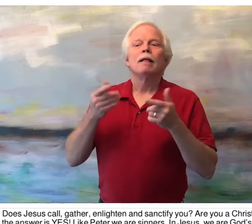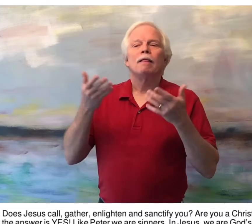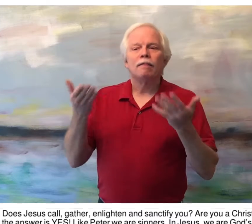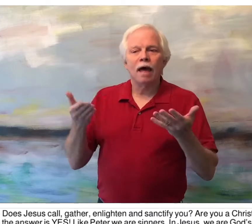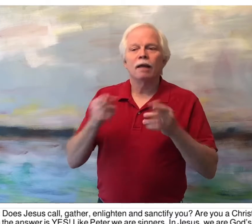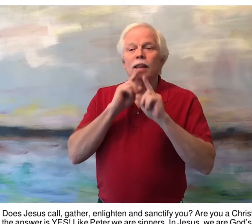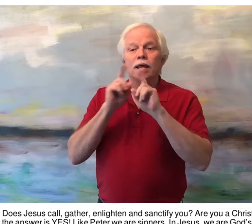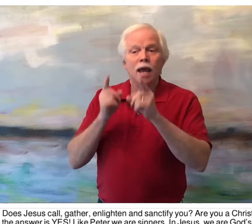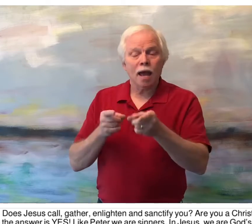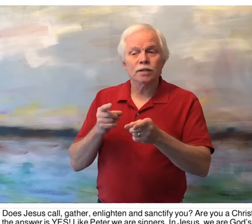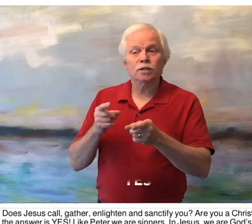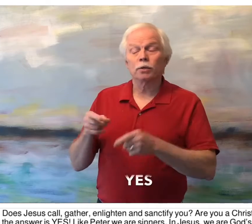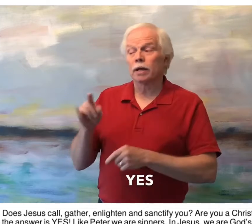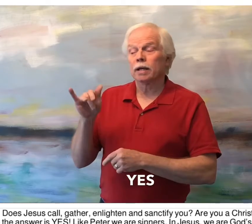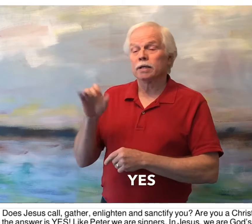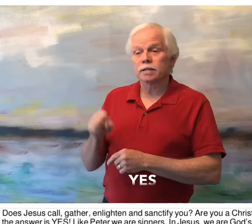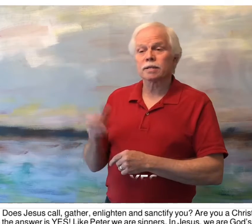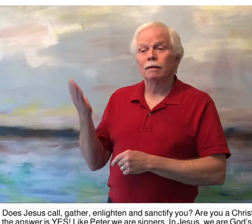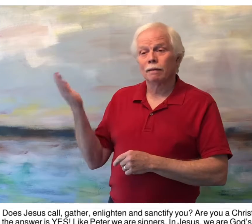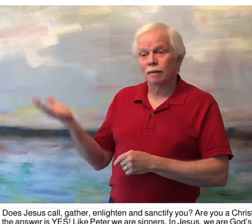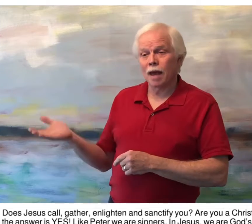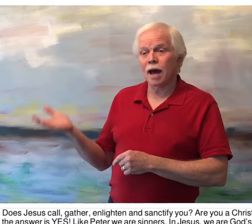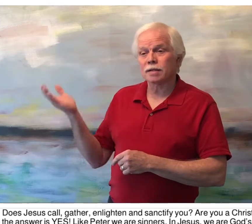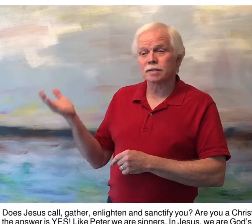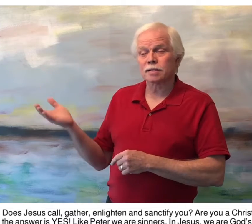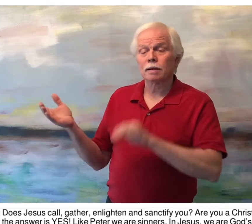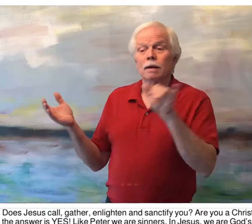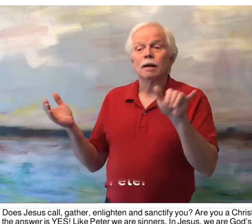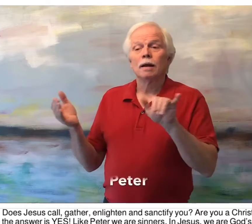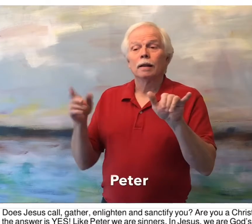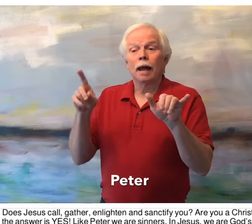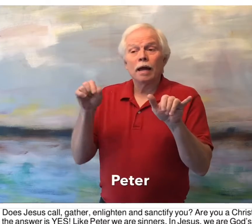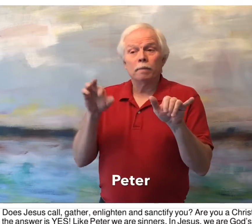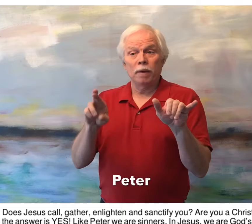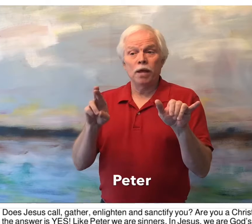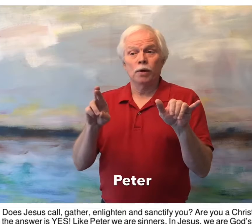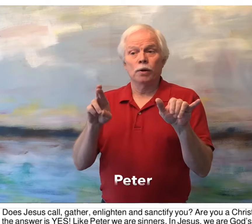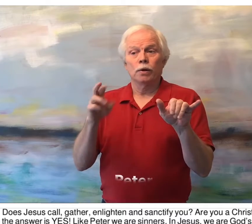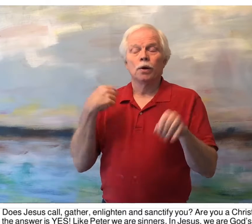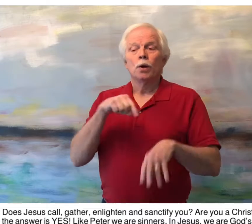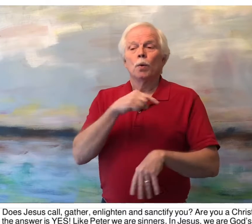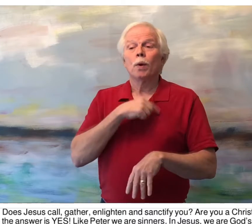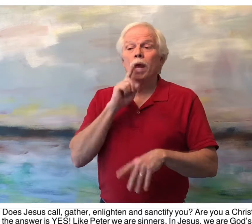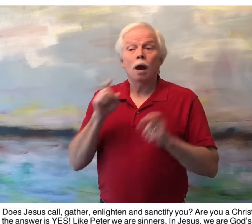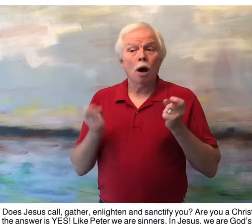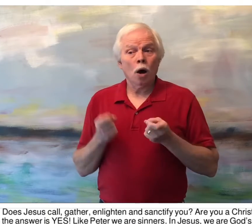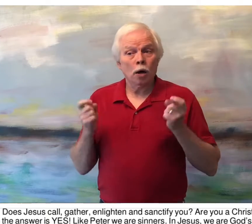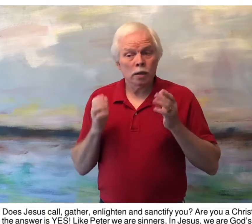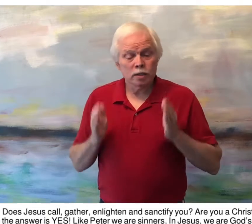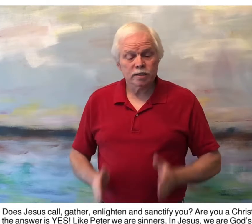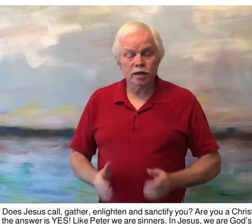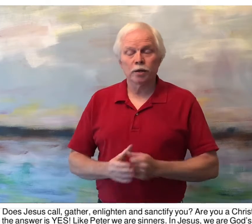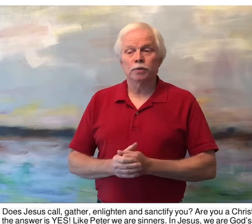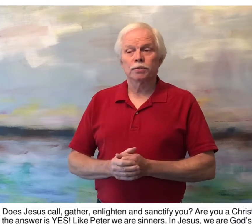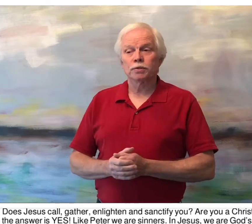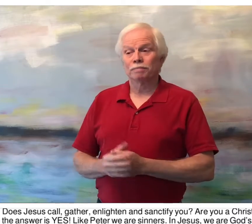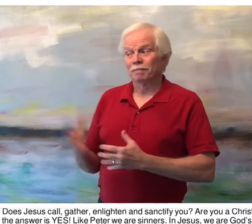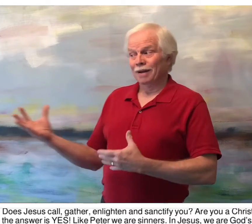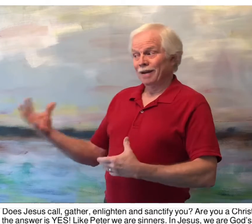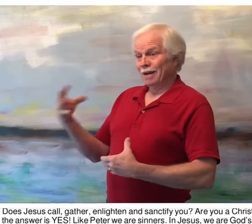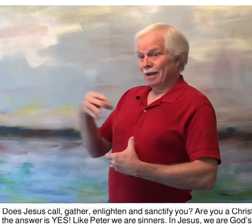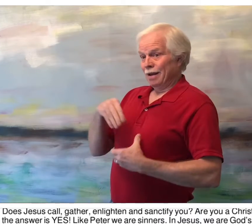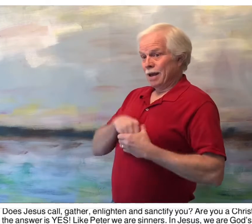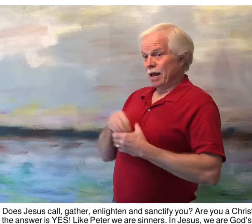Then the answer is yes. Like Peter, we are sinners.